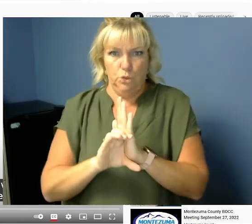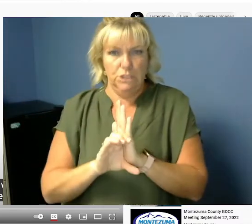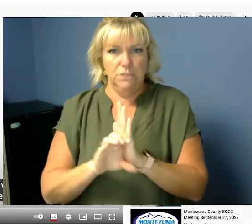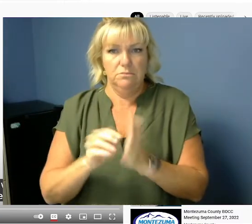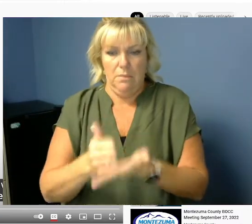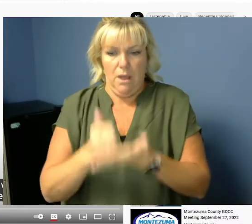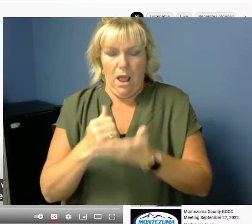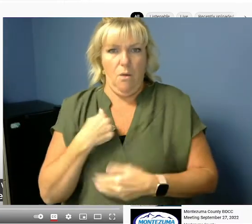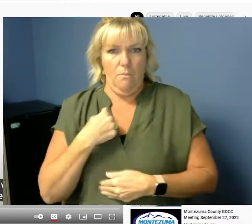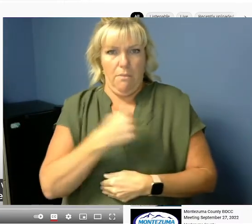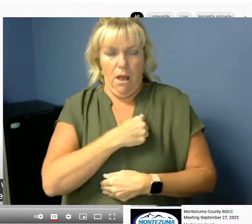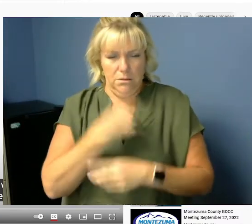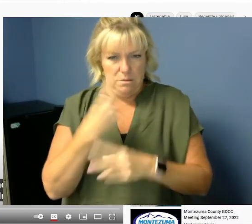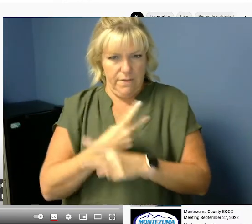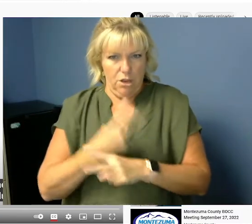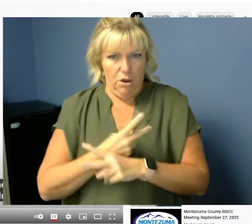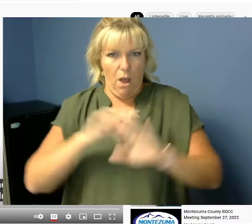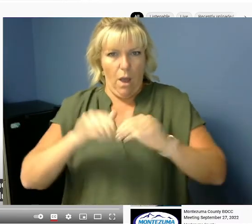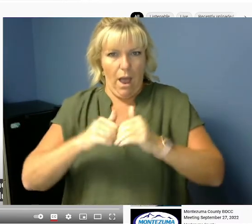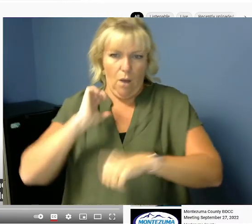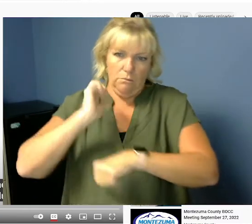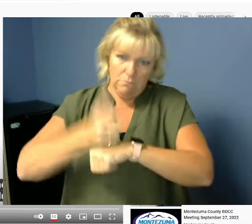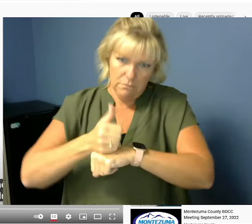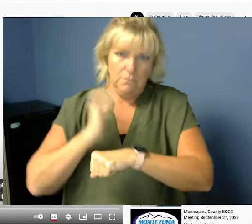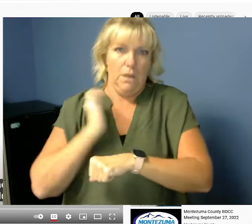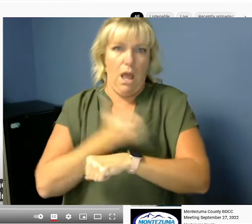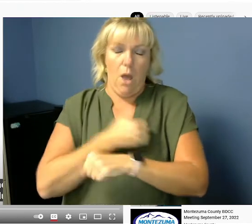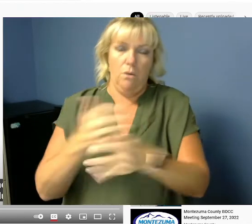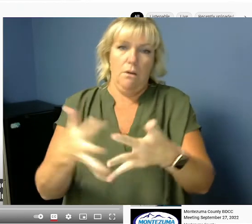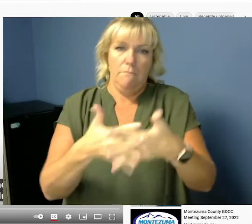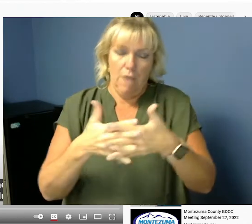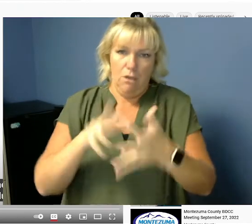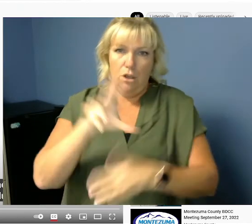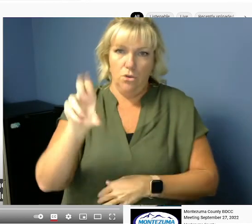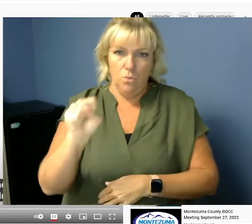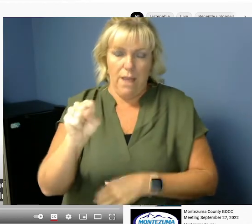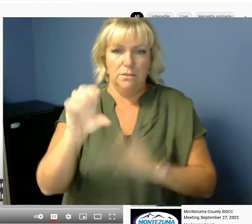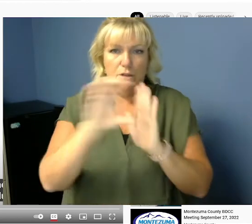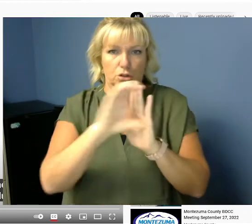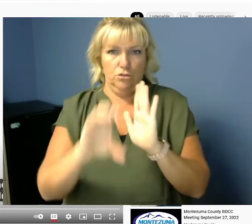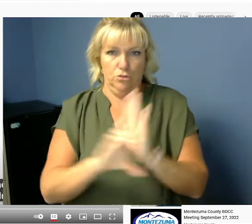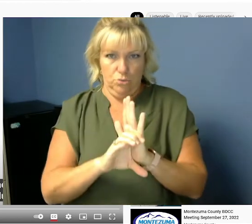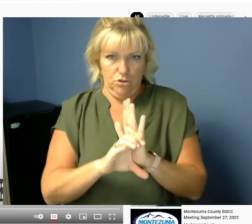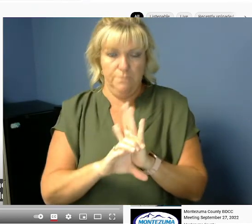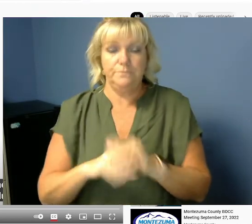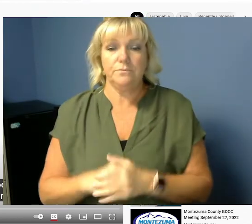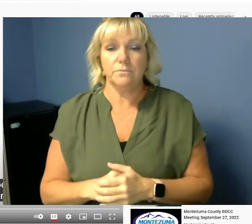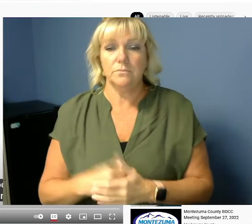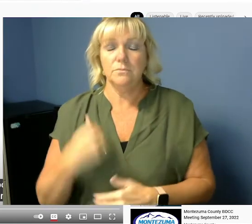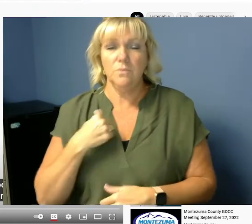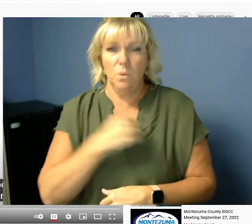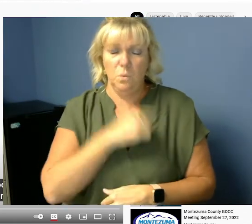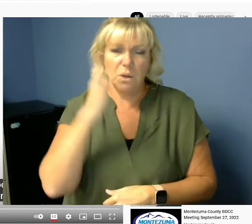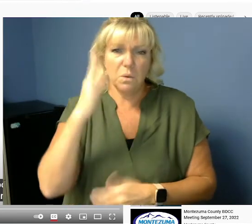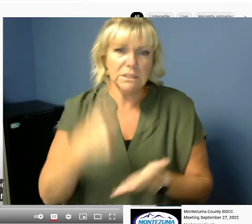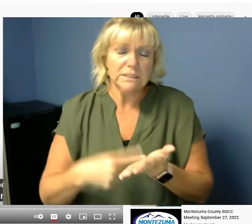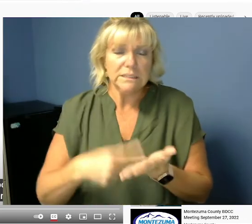whole United States will look like. So we'll start there. We'll talk about women, what they get out of the American Revolution.